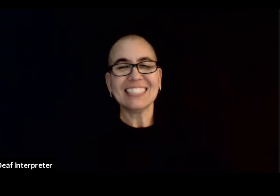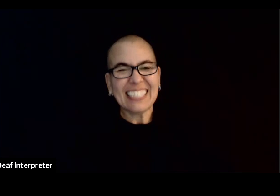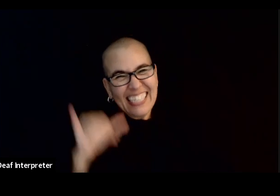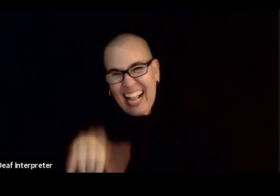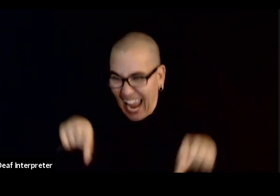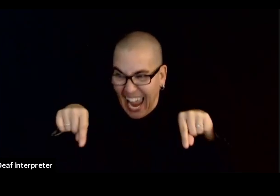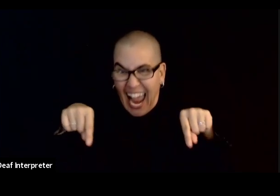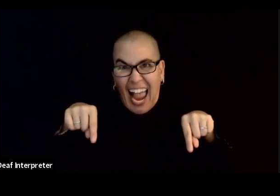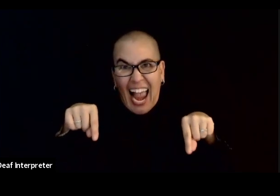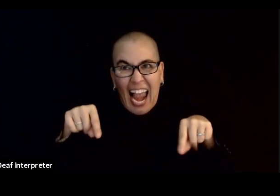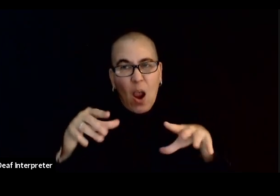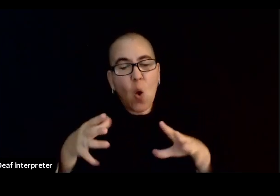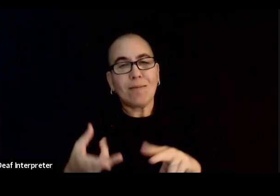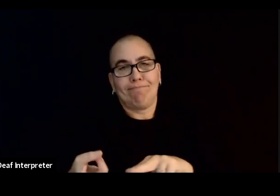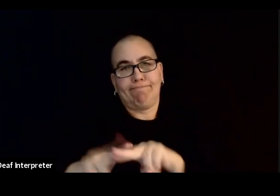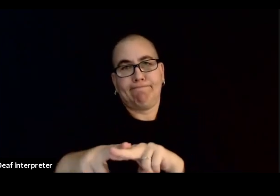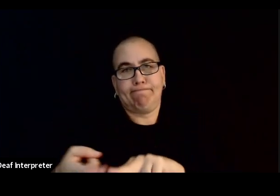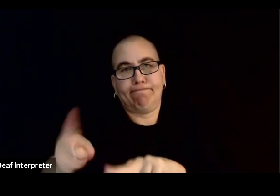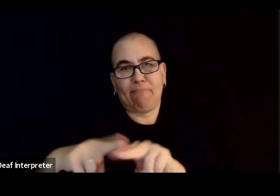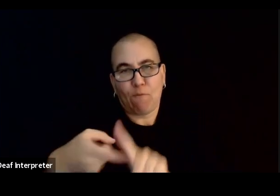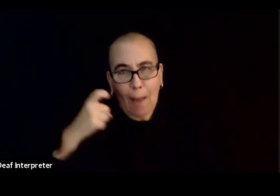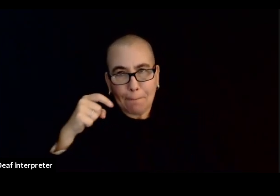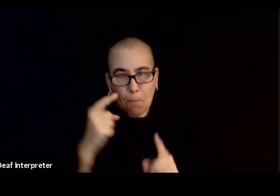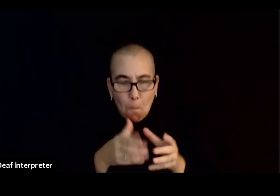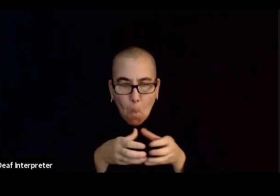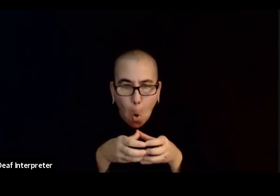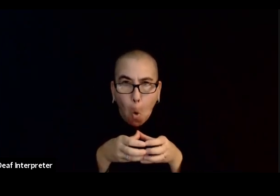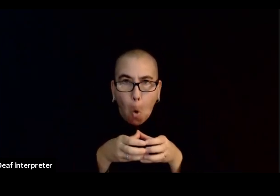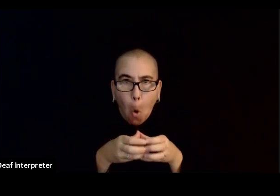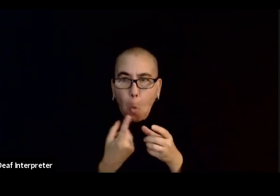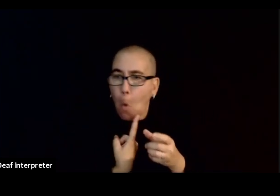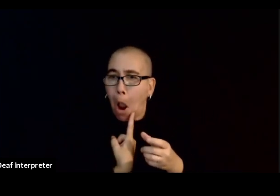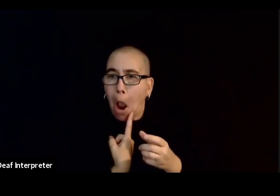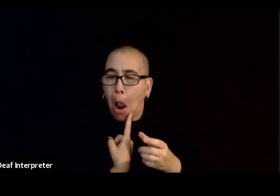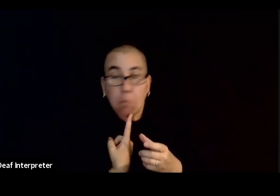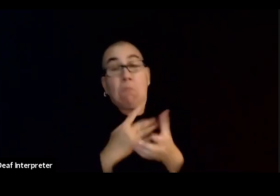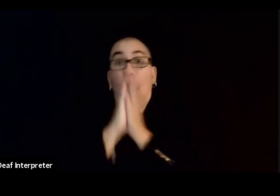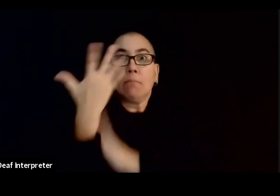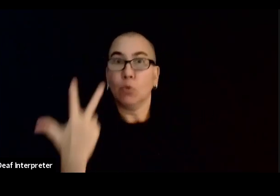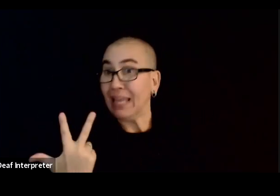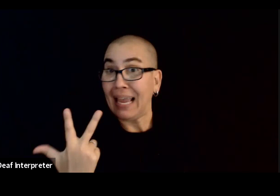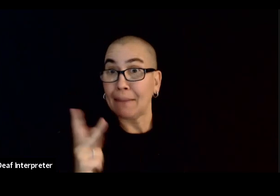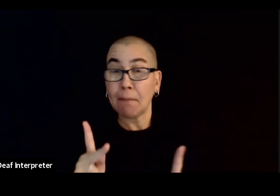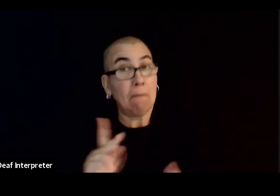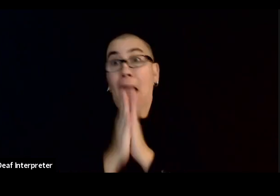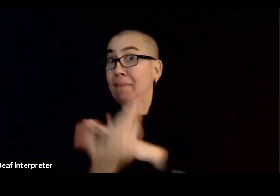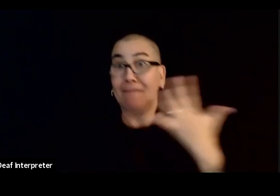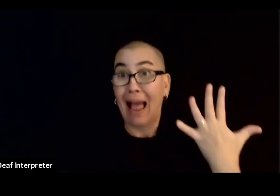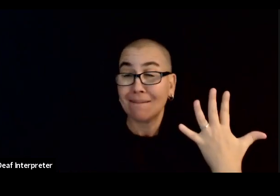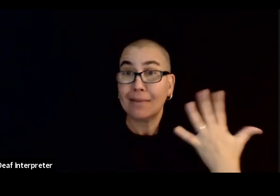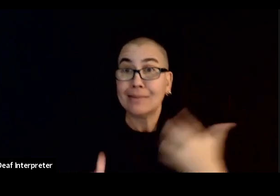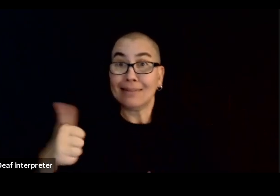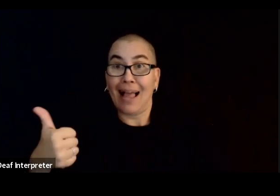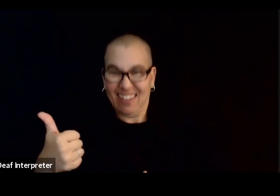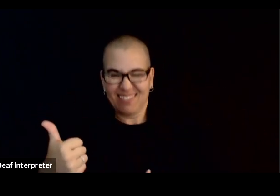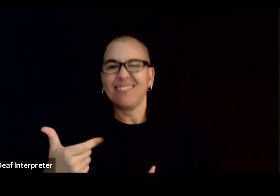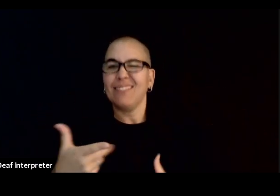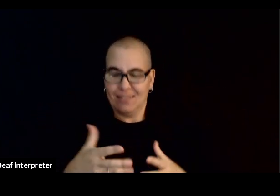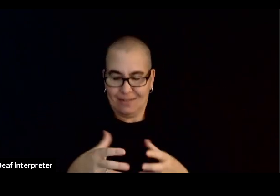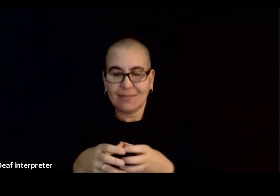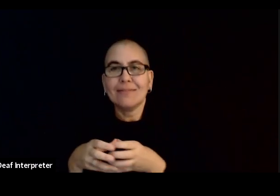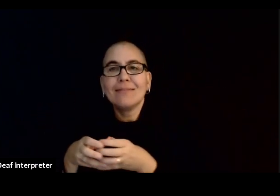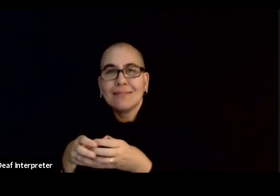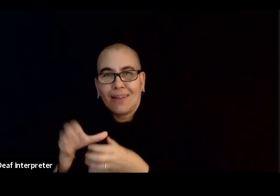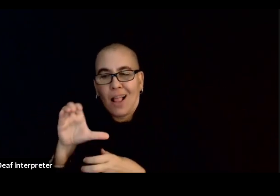of lots of cases from clusters, as well as,